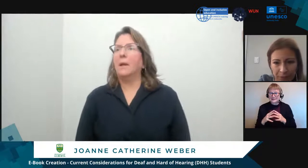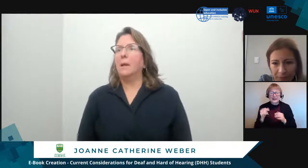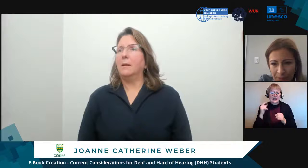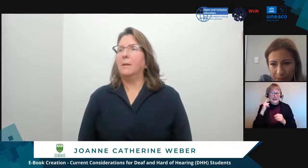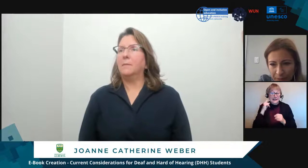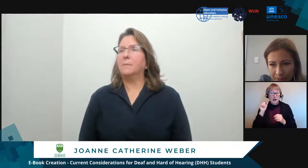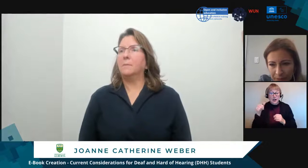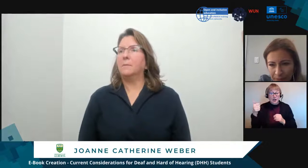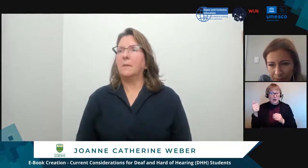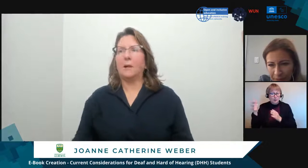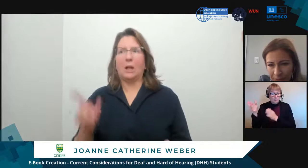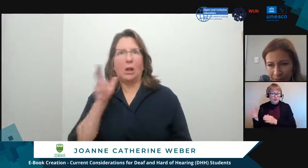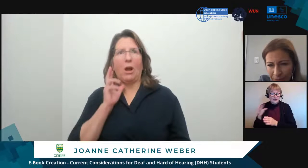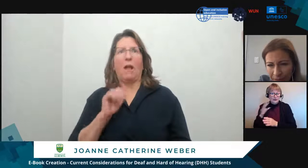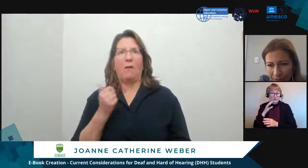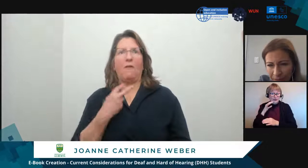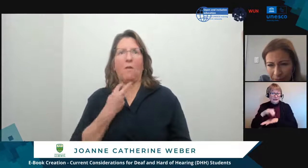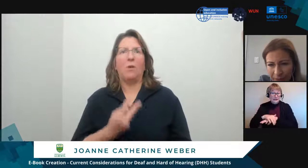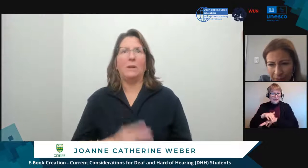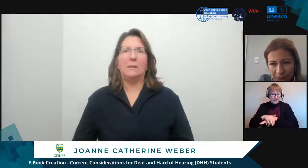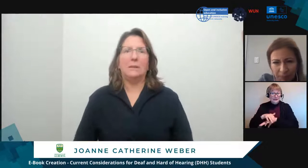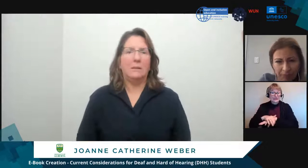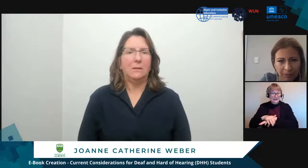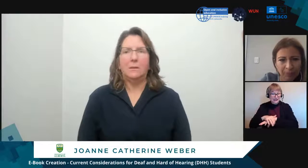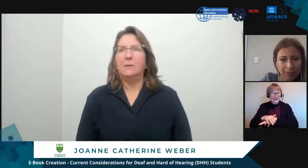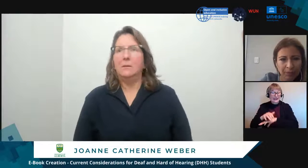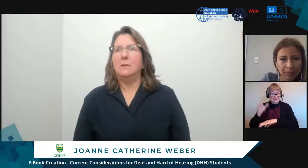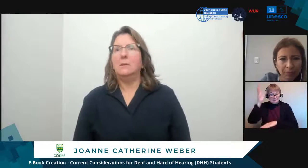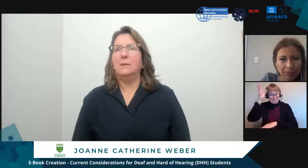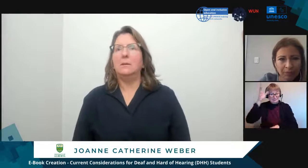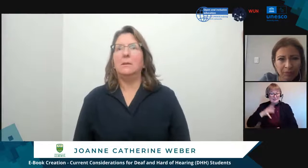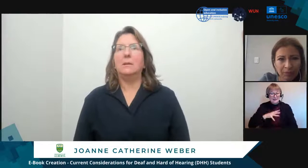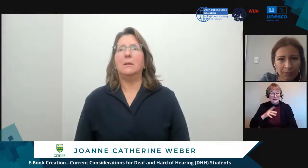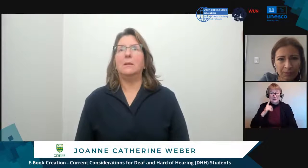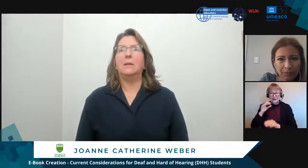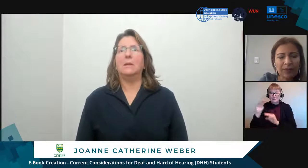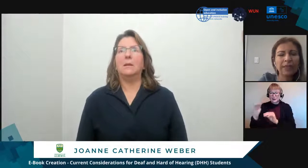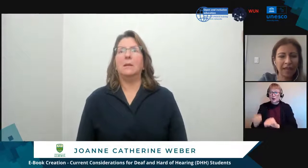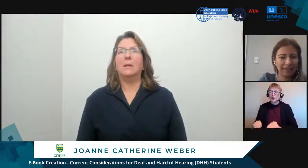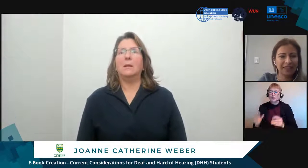GoToWebinar control panel. You'll see there it says questions. Feel free to use.